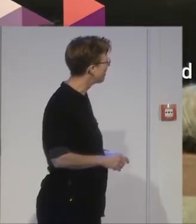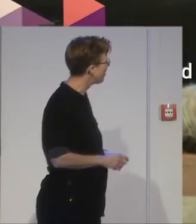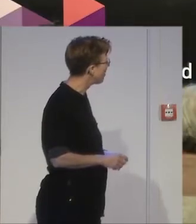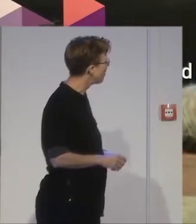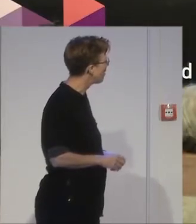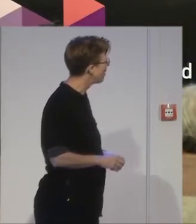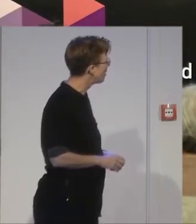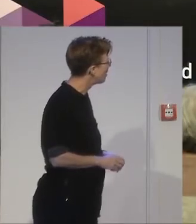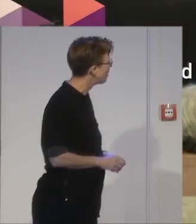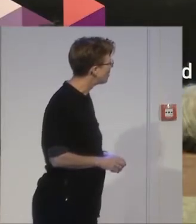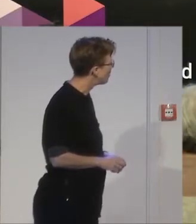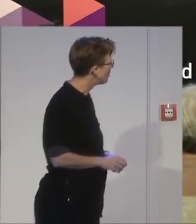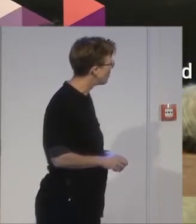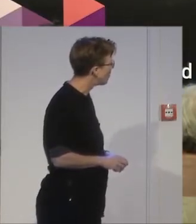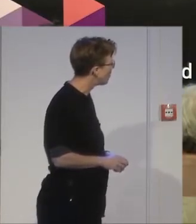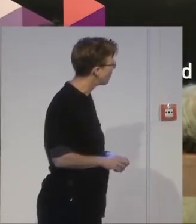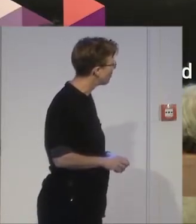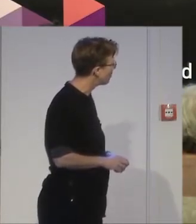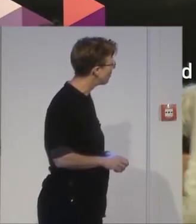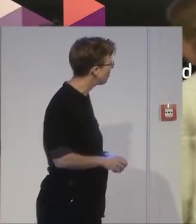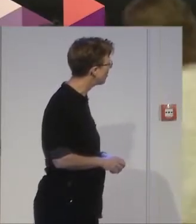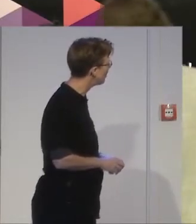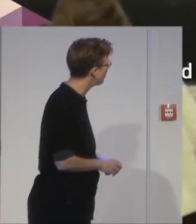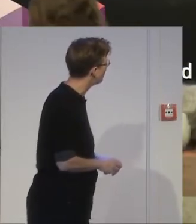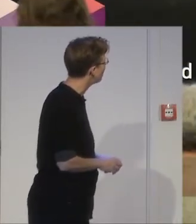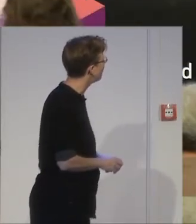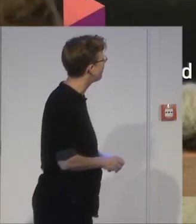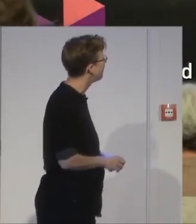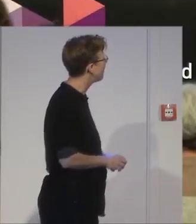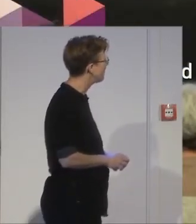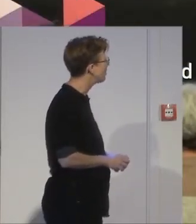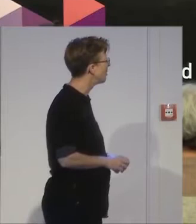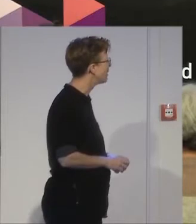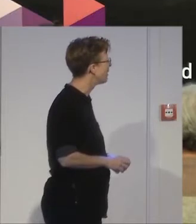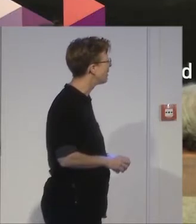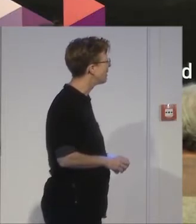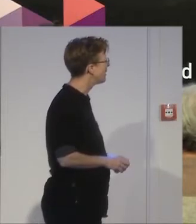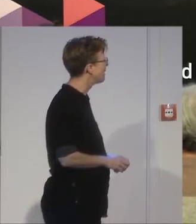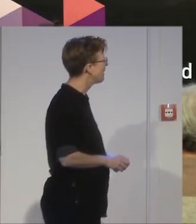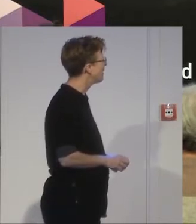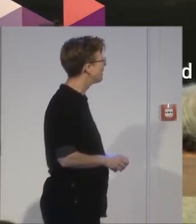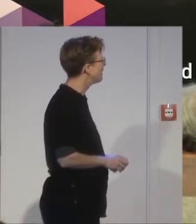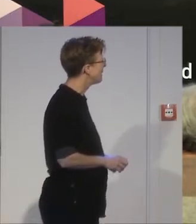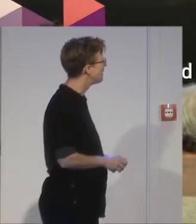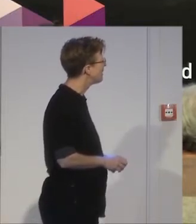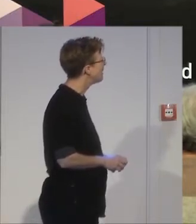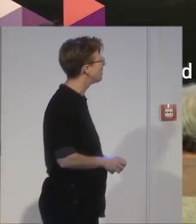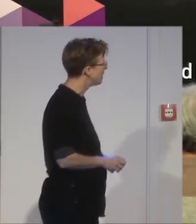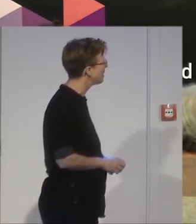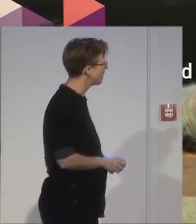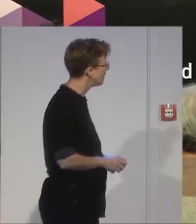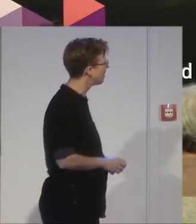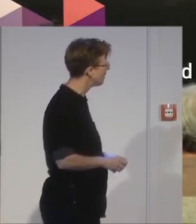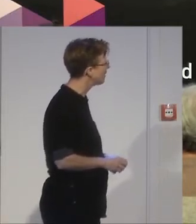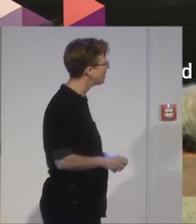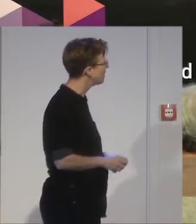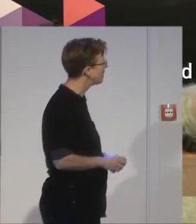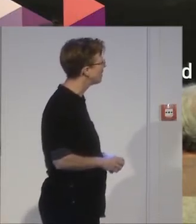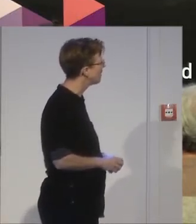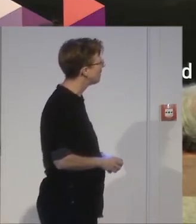see more. I should look more broadly at his sign space.